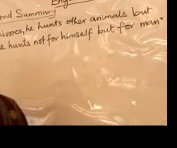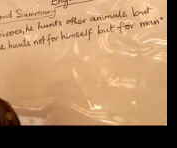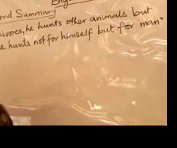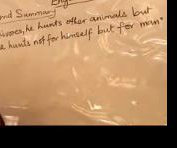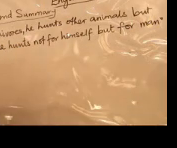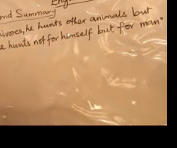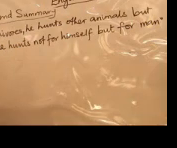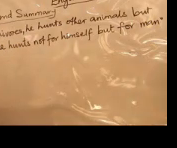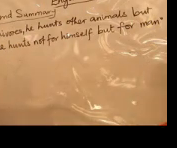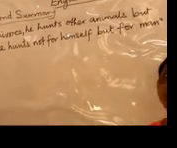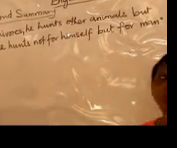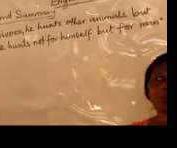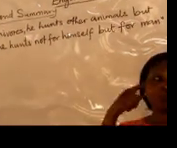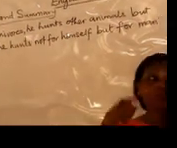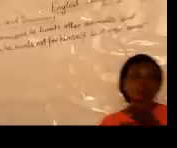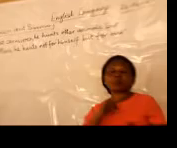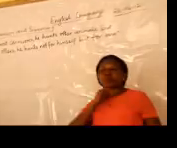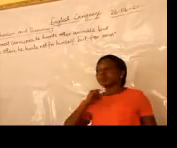Okay?